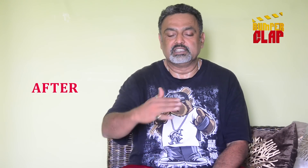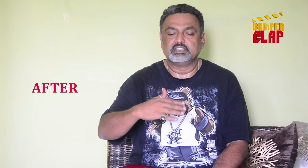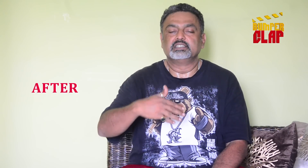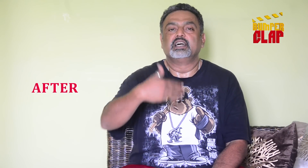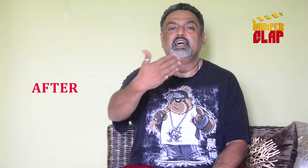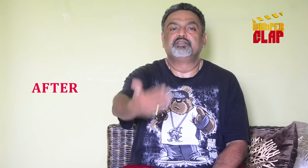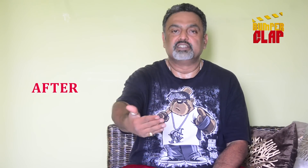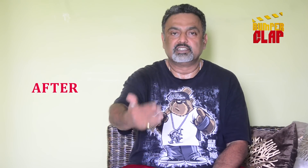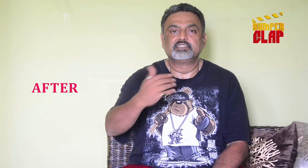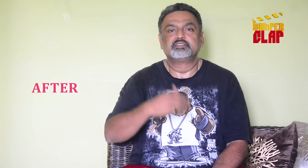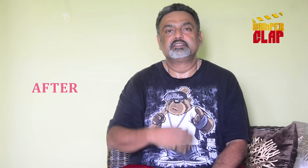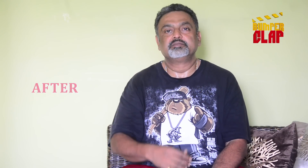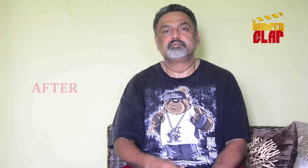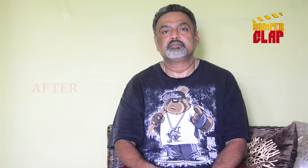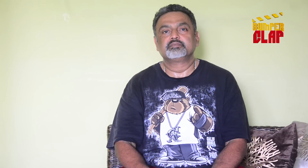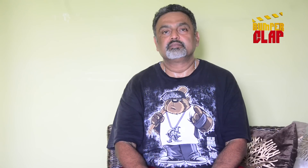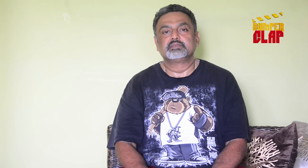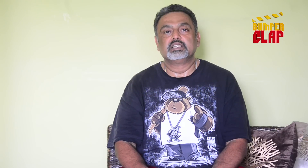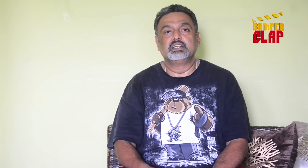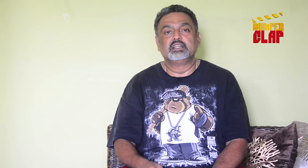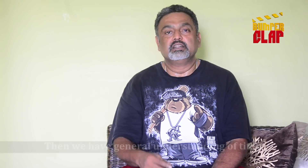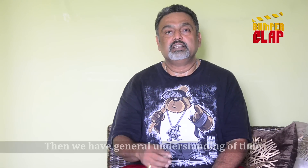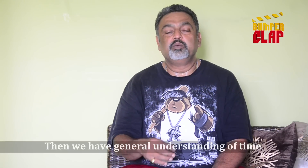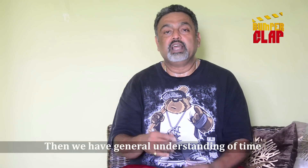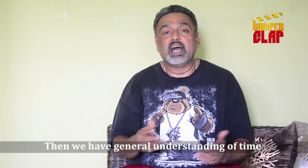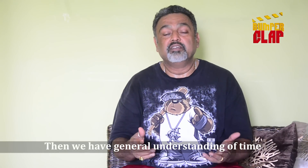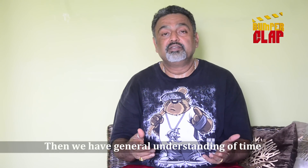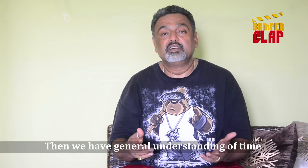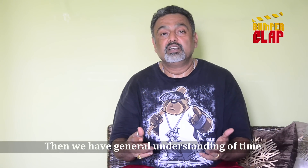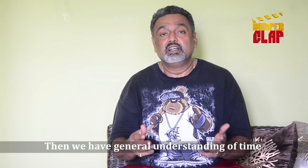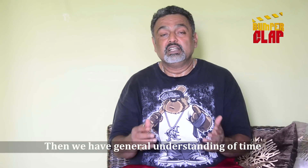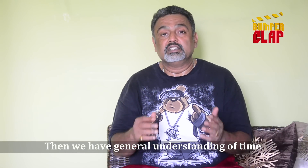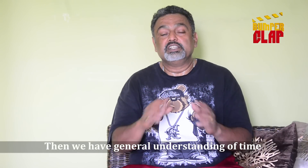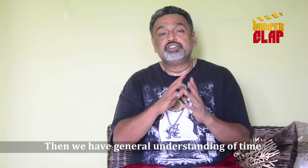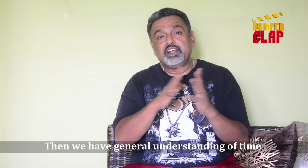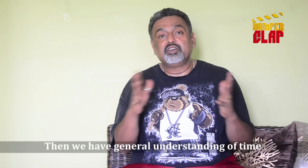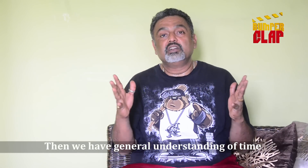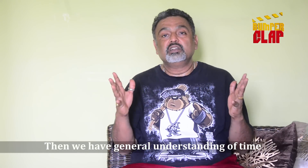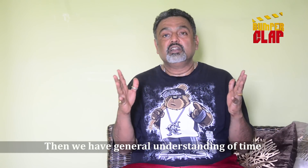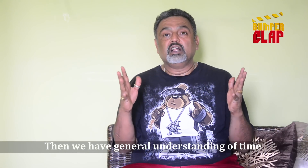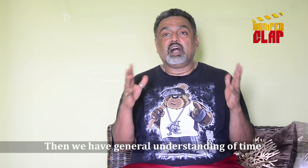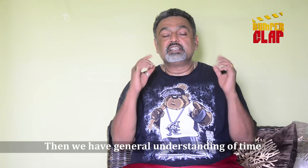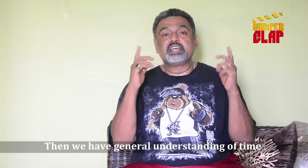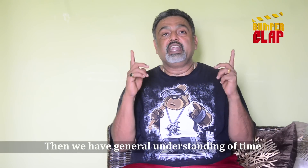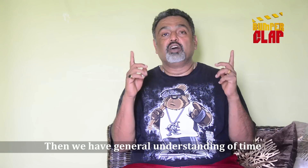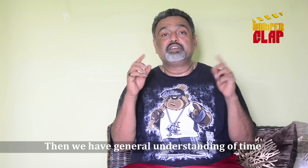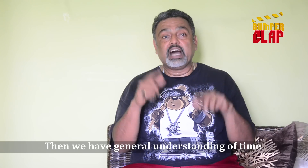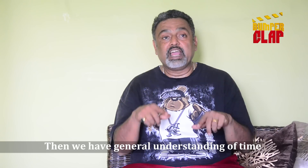then we have the general understanding of time